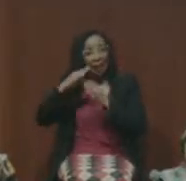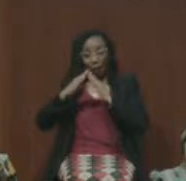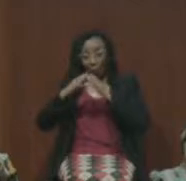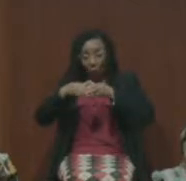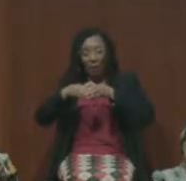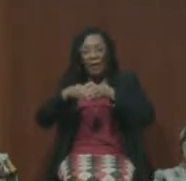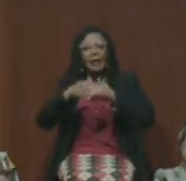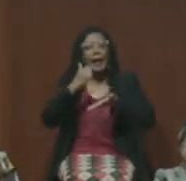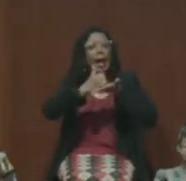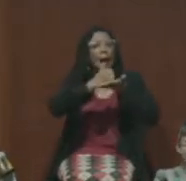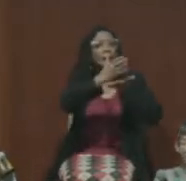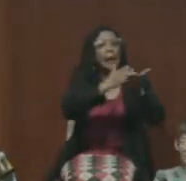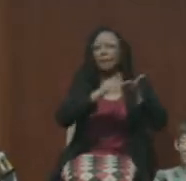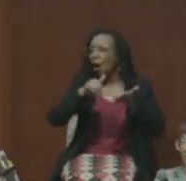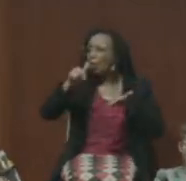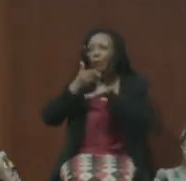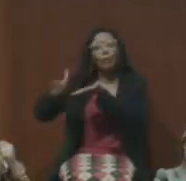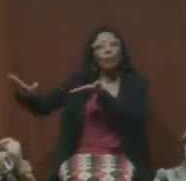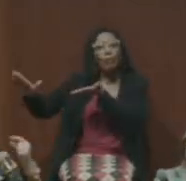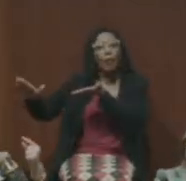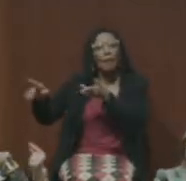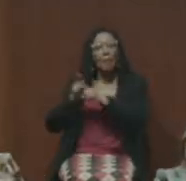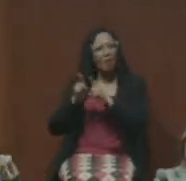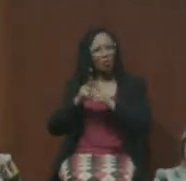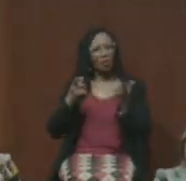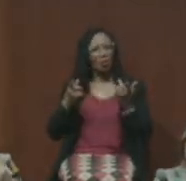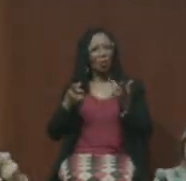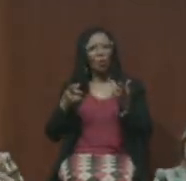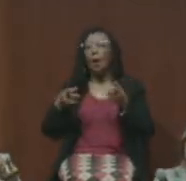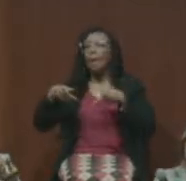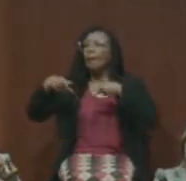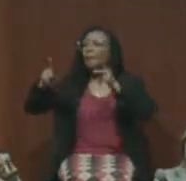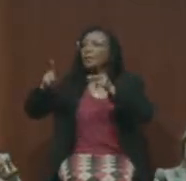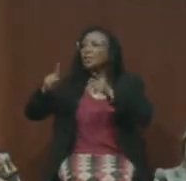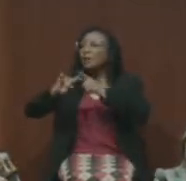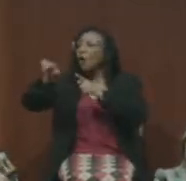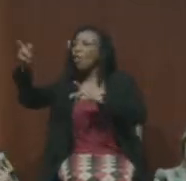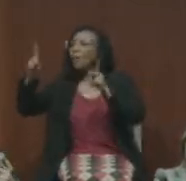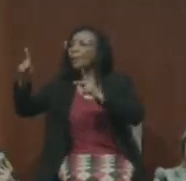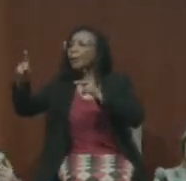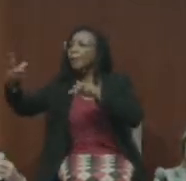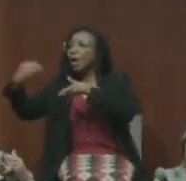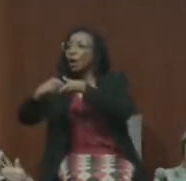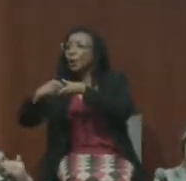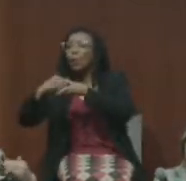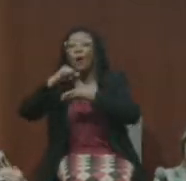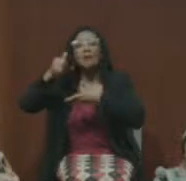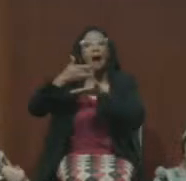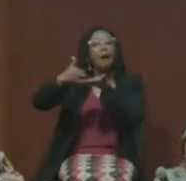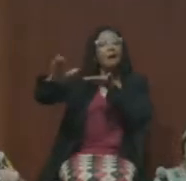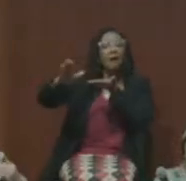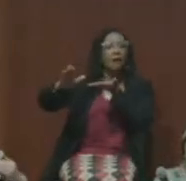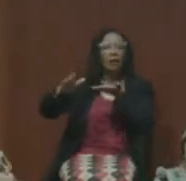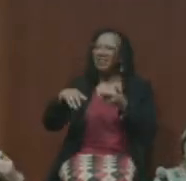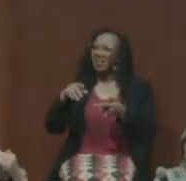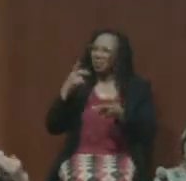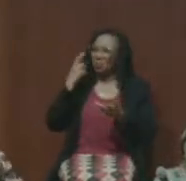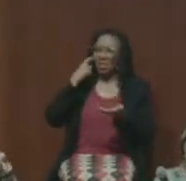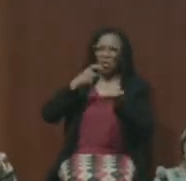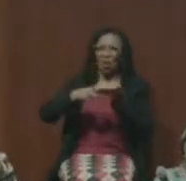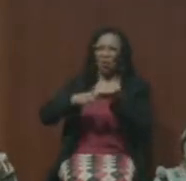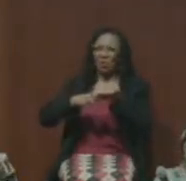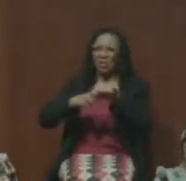community, but also connections with other people around us. And this has been something that